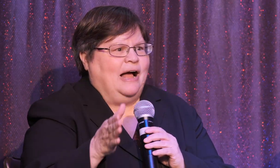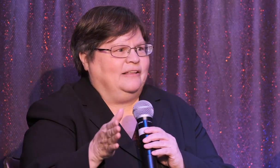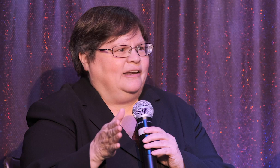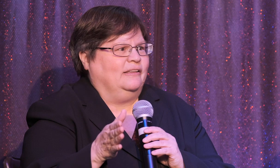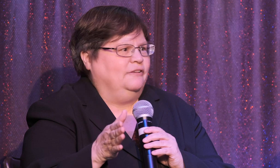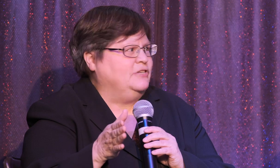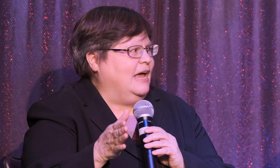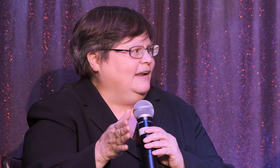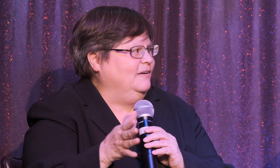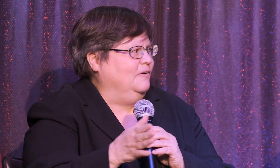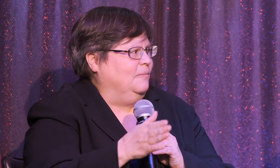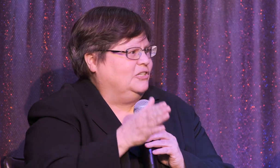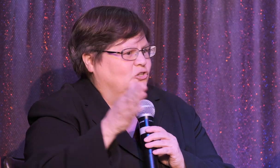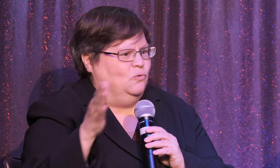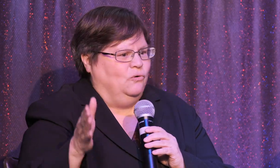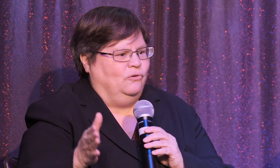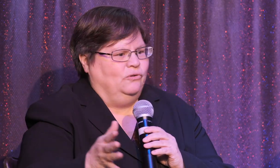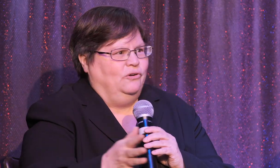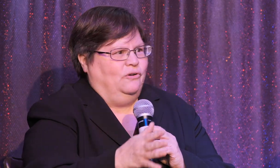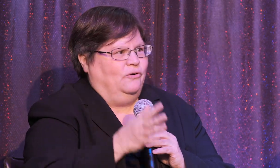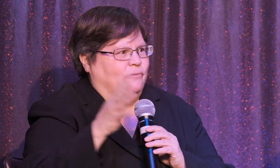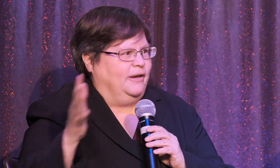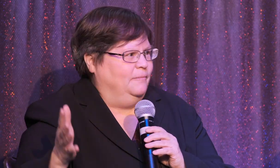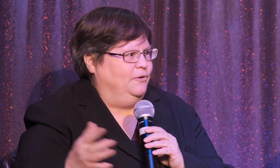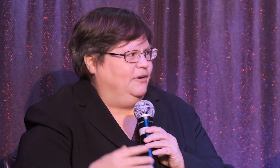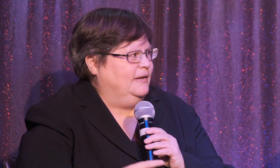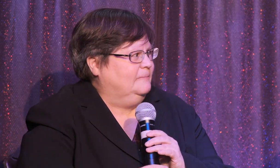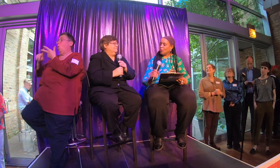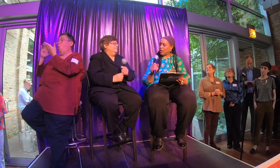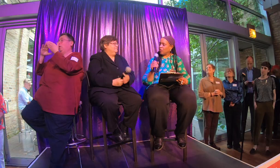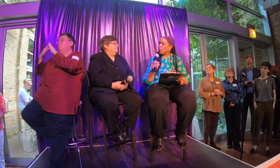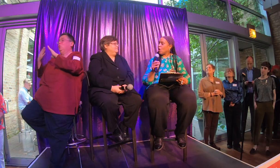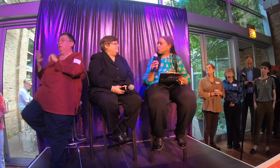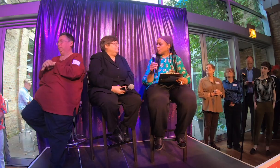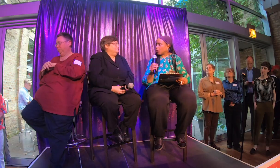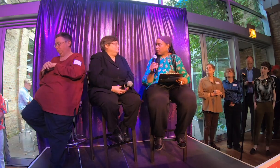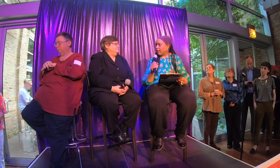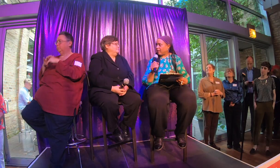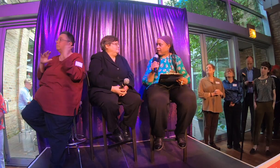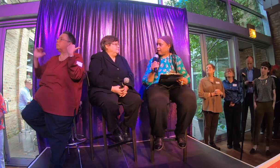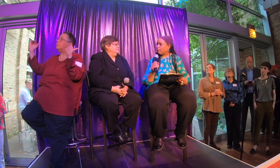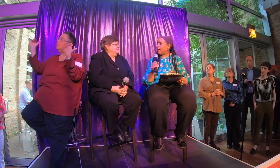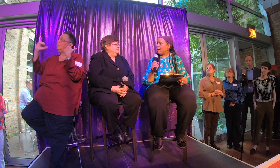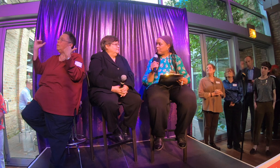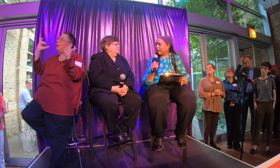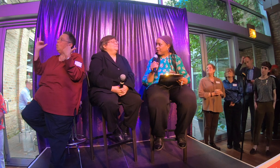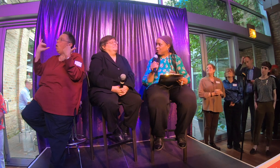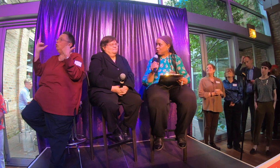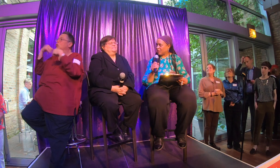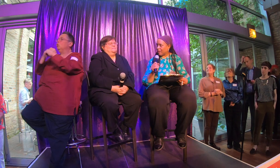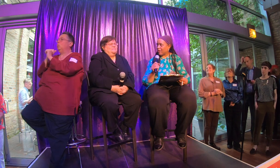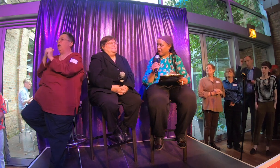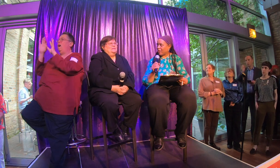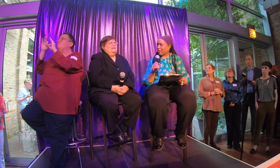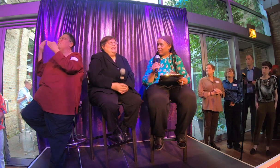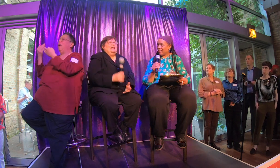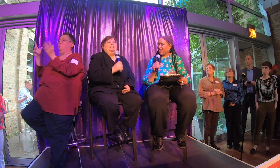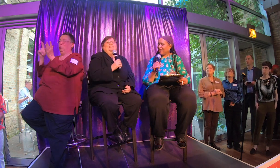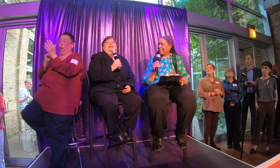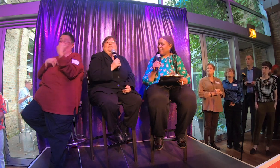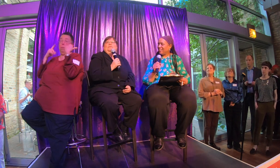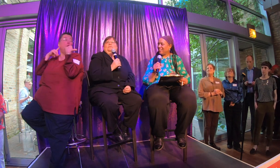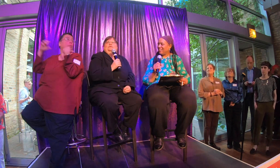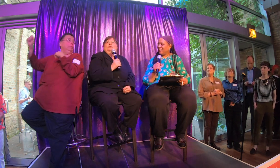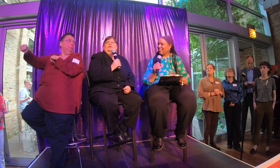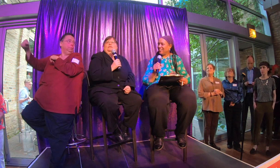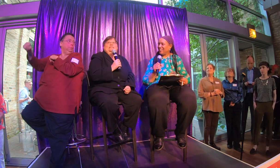my block that I lived on, or my school, or my community. Well, you also created a family newsletter, I heard. I